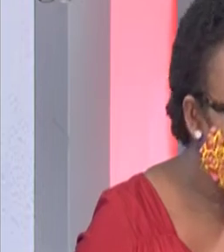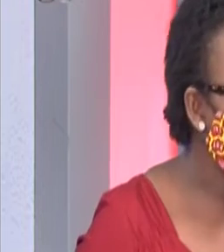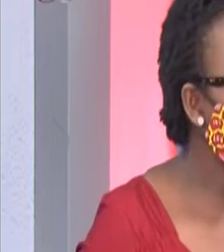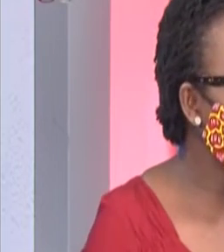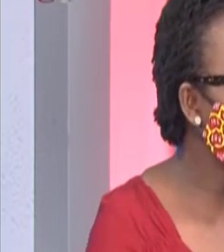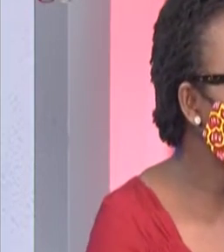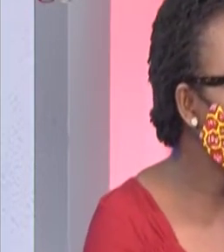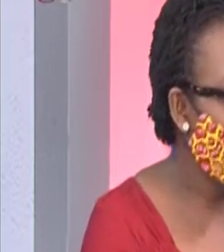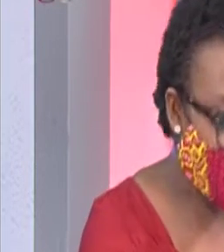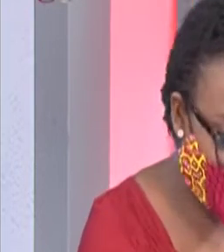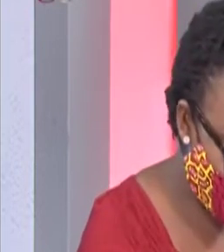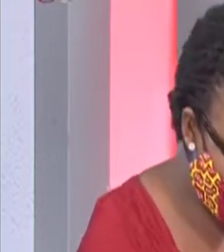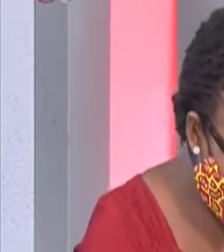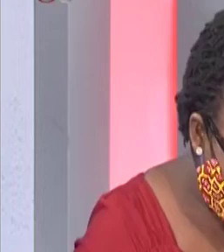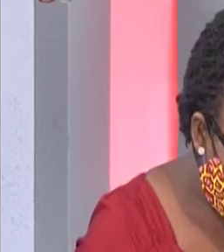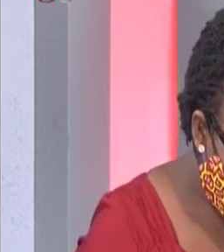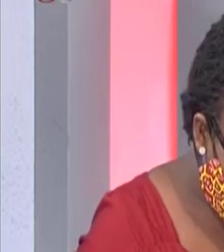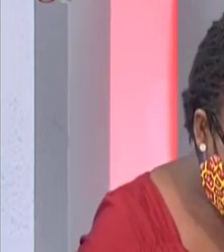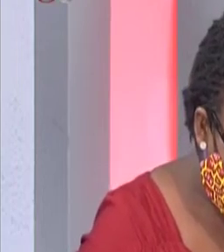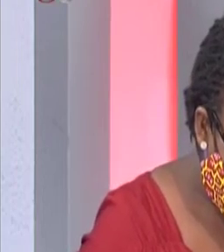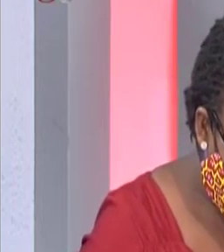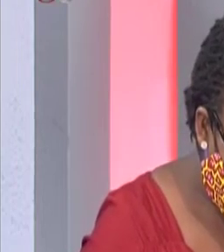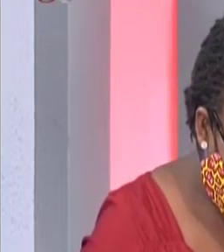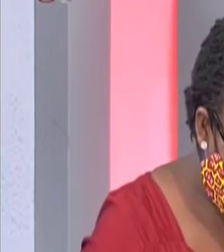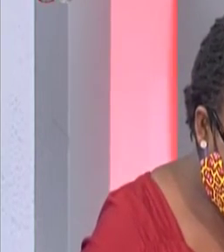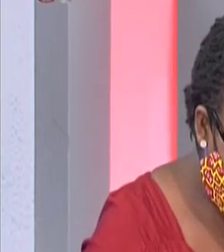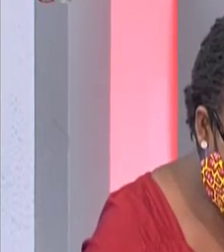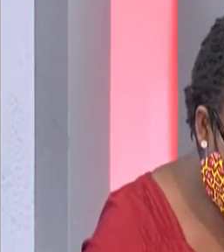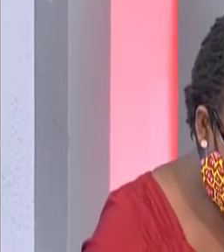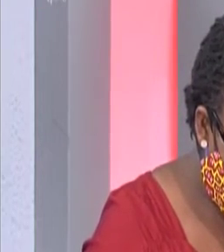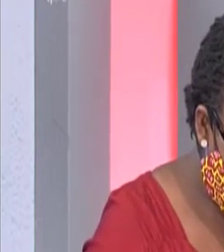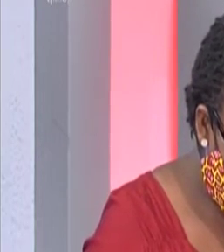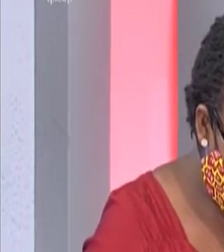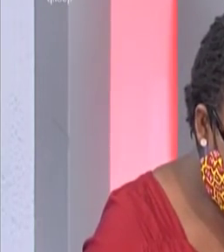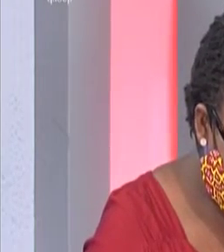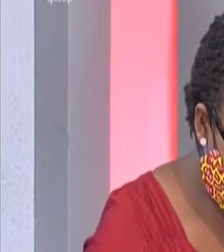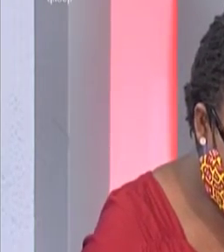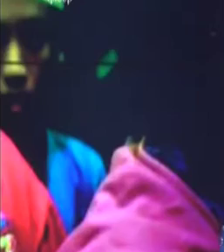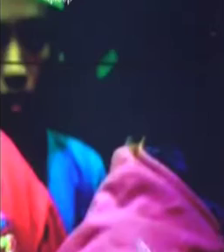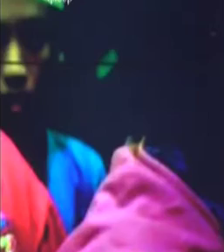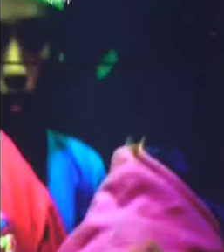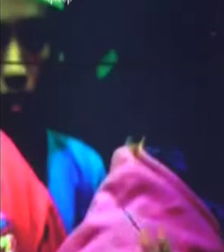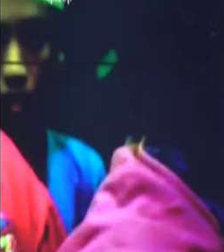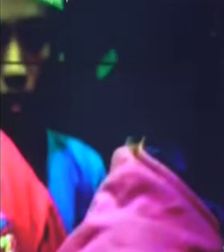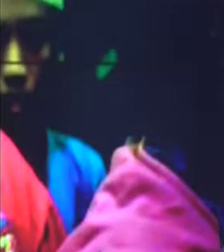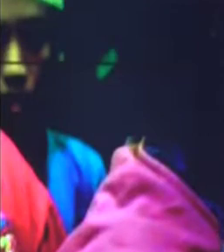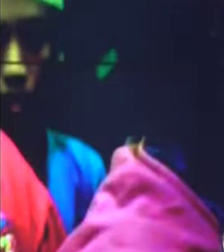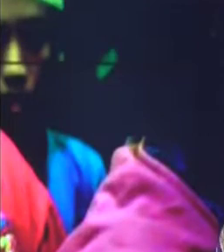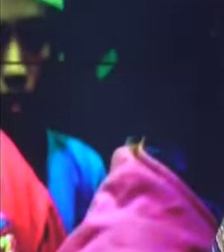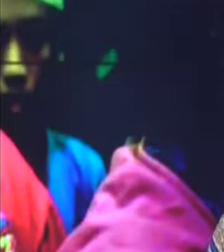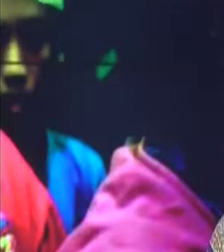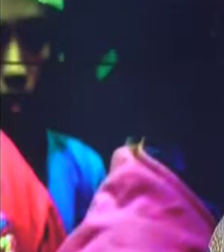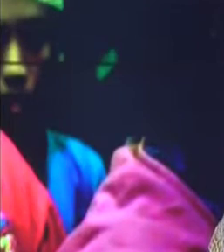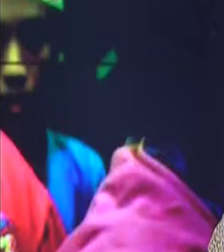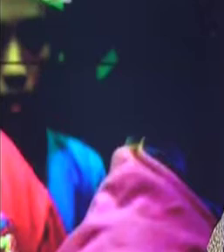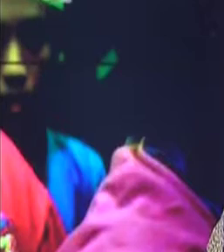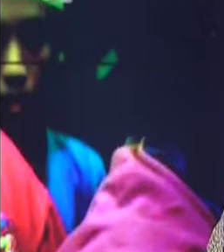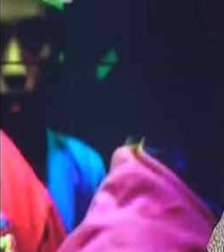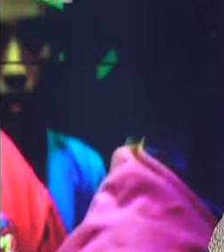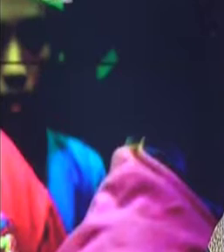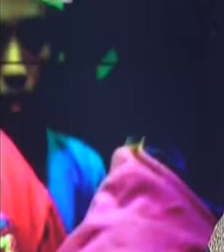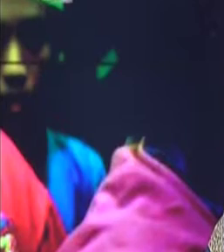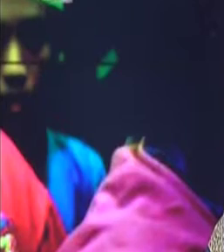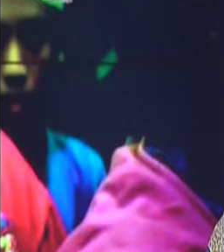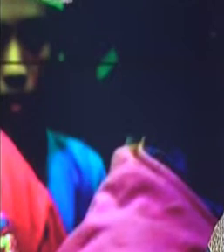service. Winston. Yeah, so he's been talking about how the ambulance service has been working. If you look at